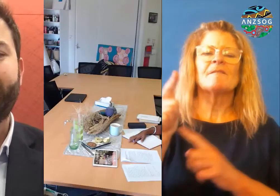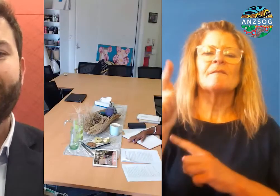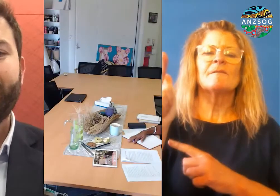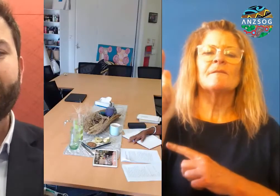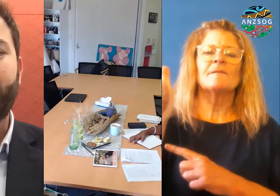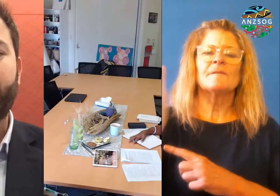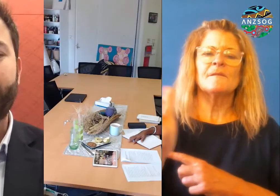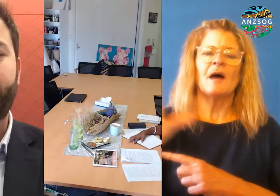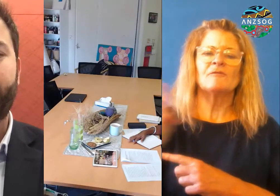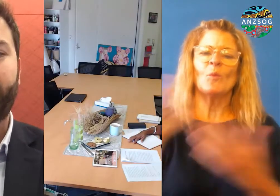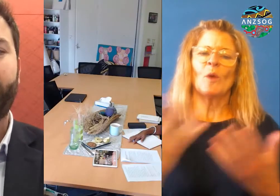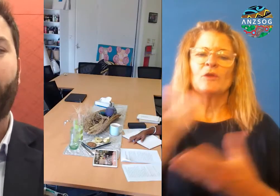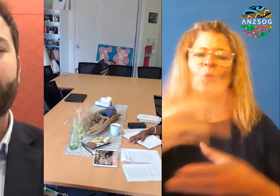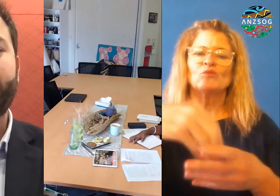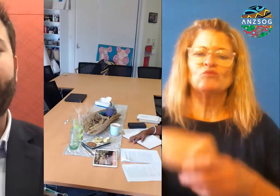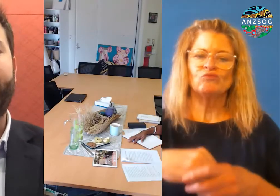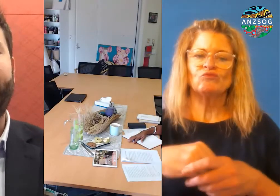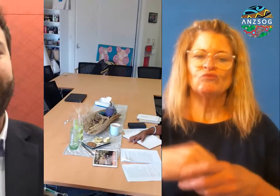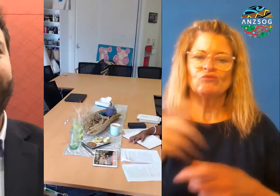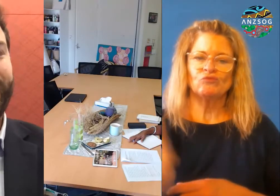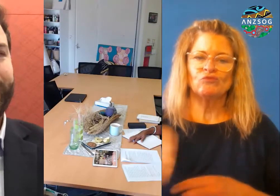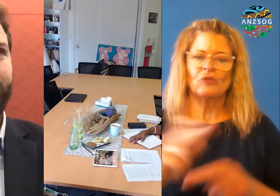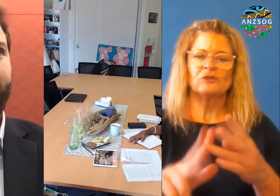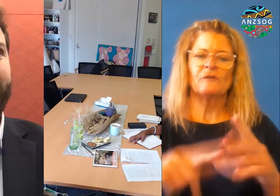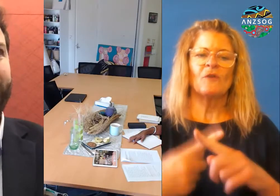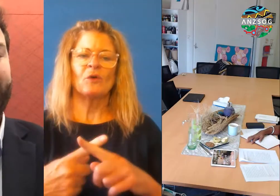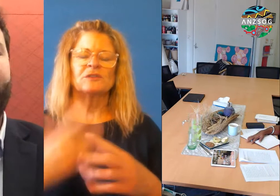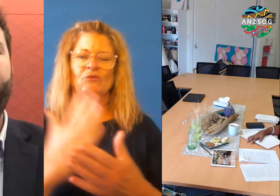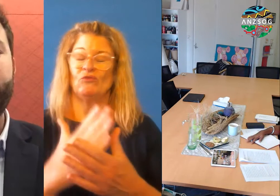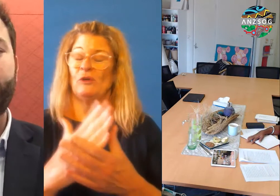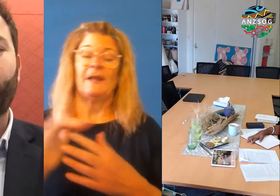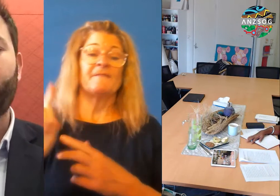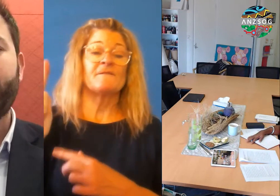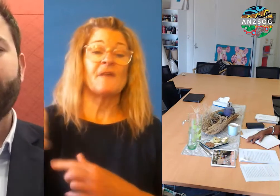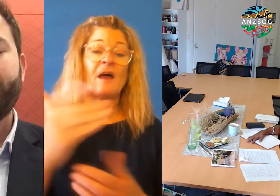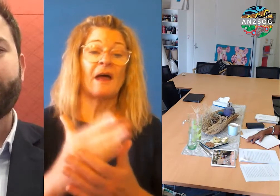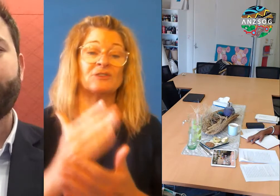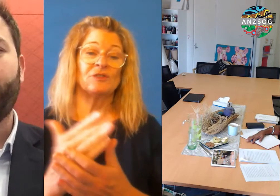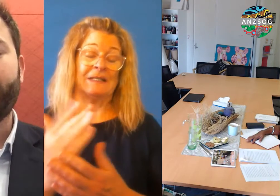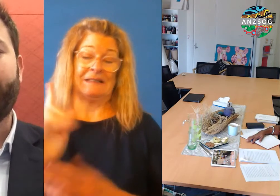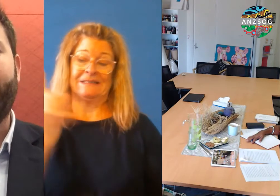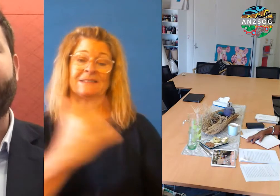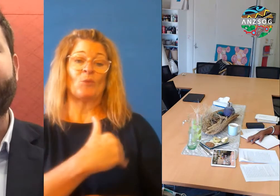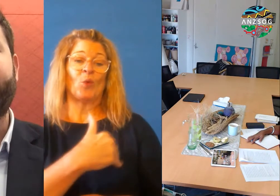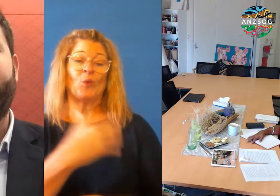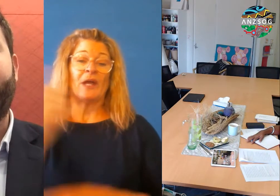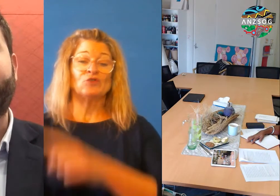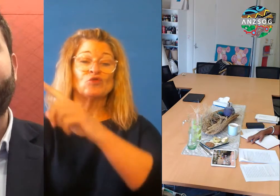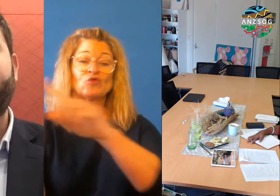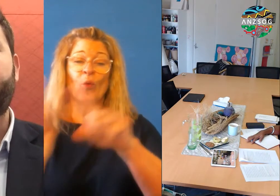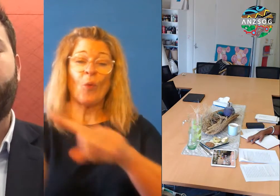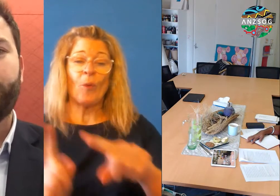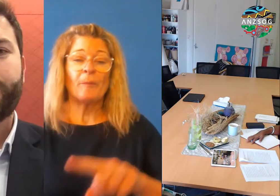us, Judge Fox, a very long way, in fact, had a big storm this morning and